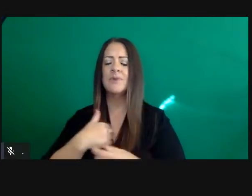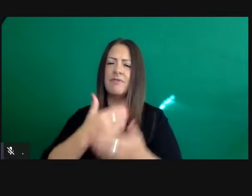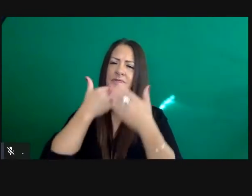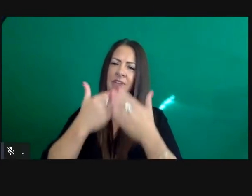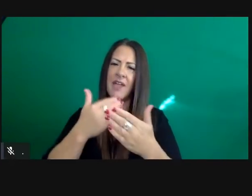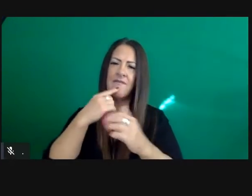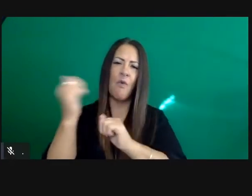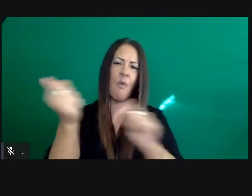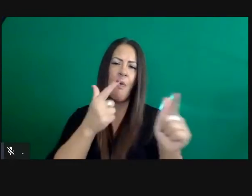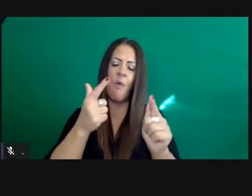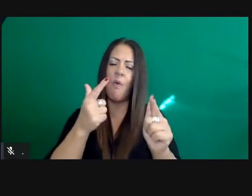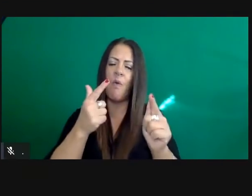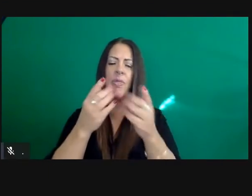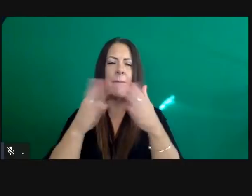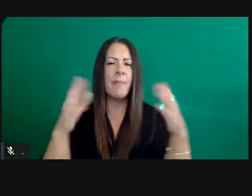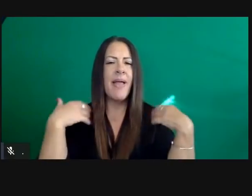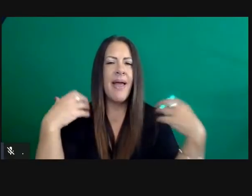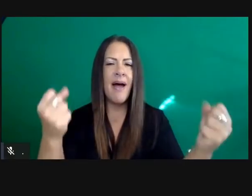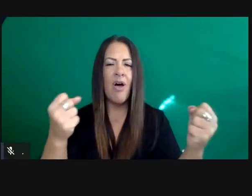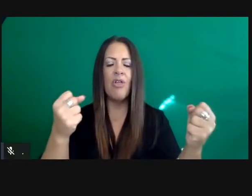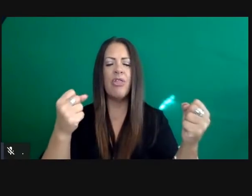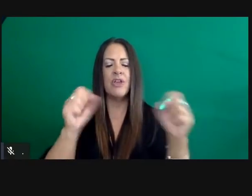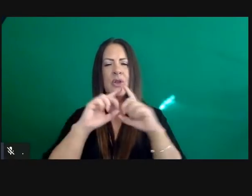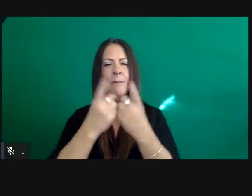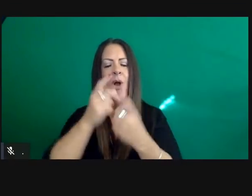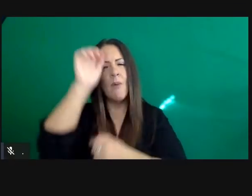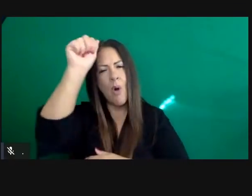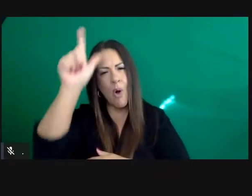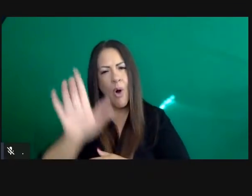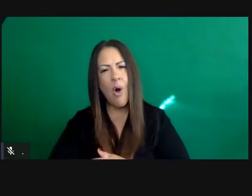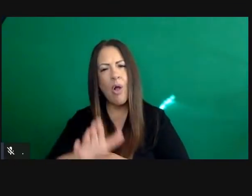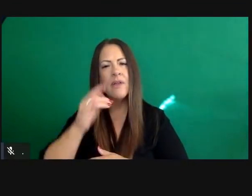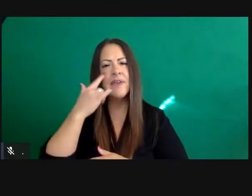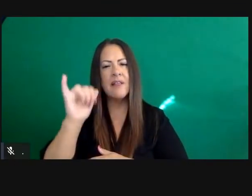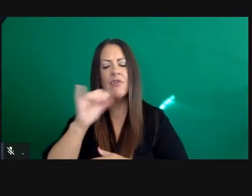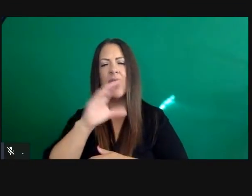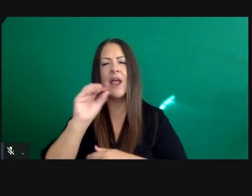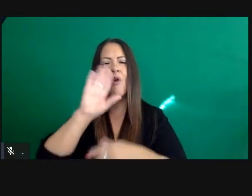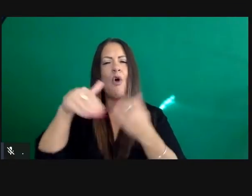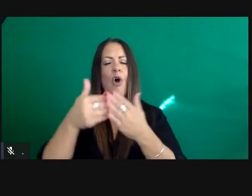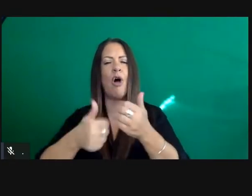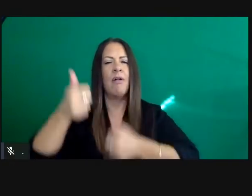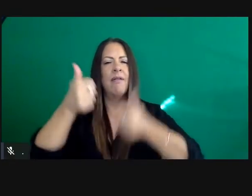county leaders, our public health leaders across the state for their ongoing partnership with